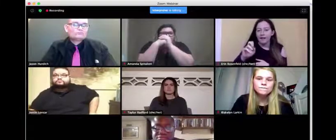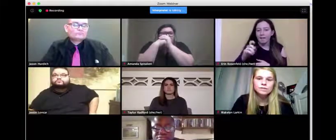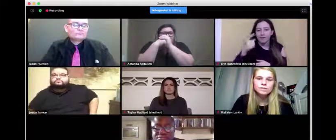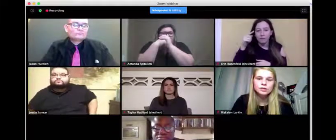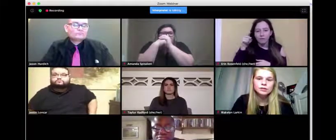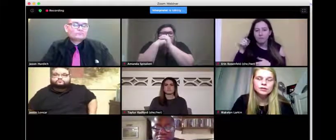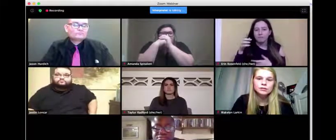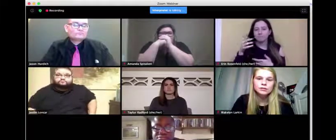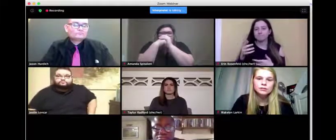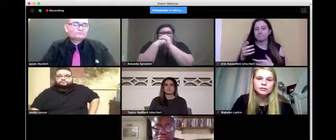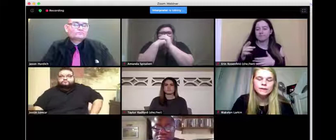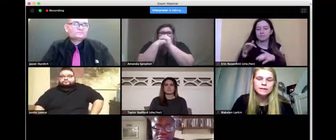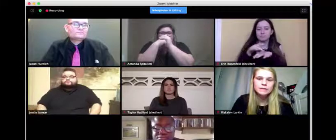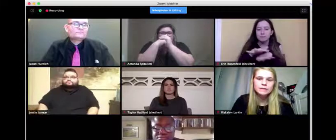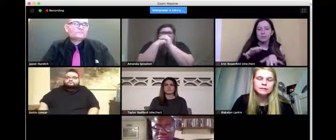about.